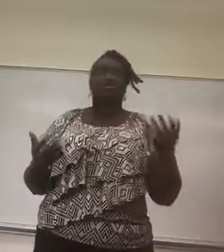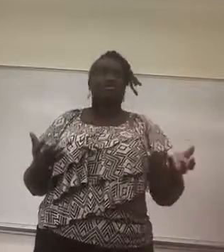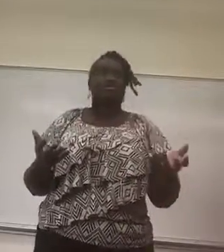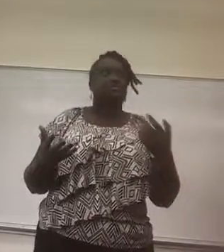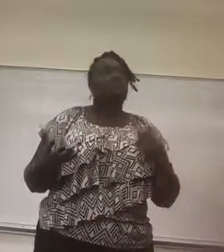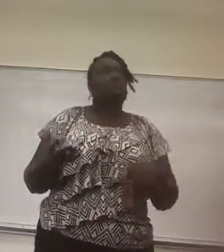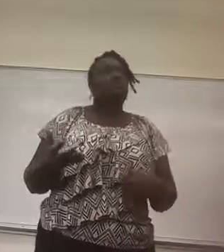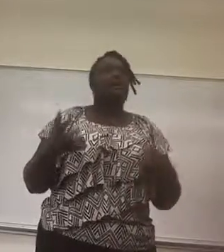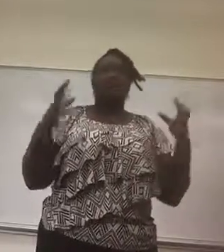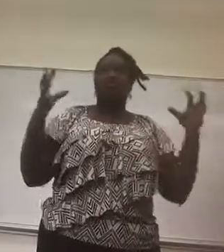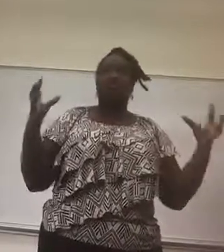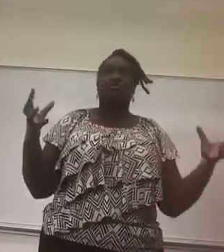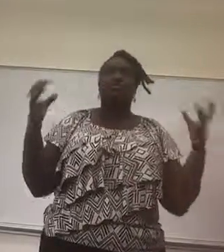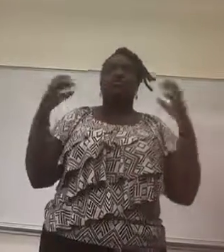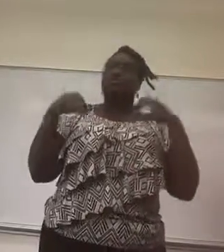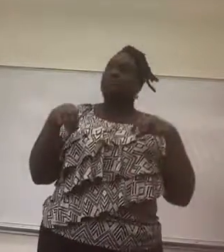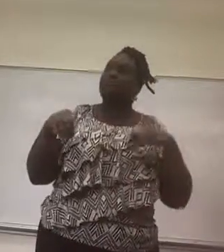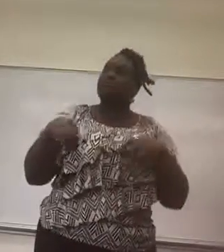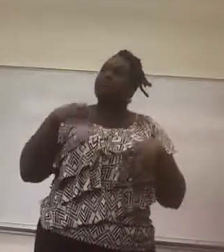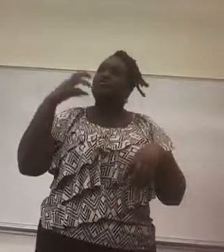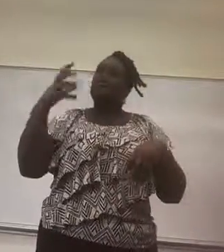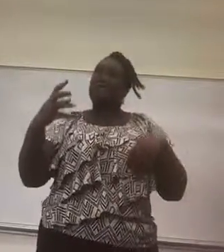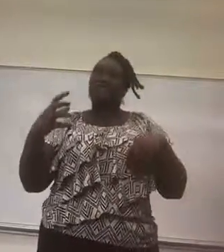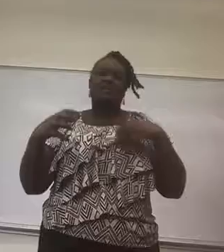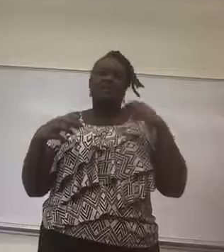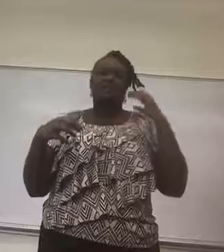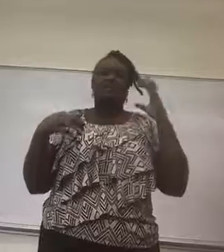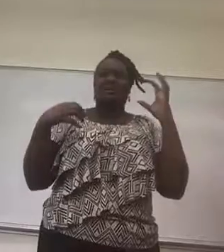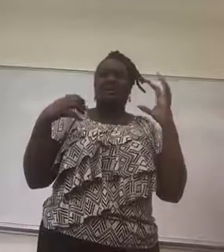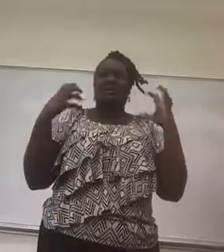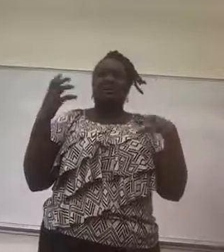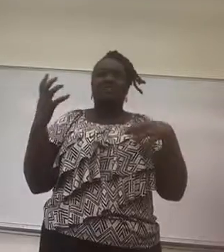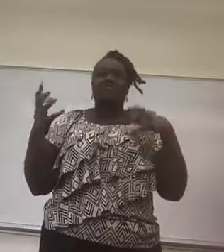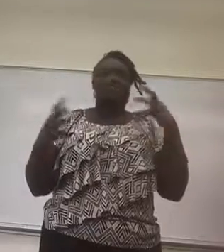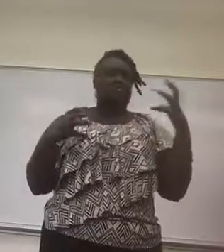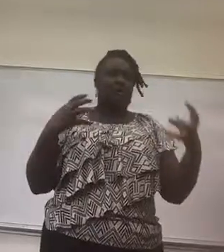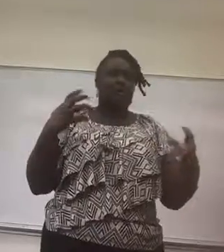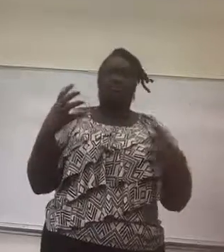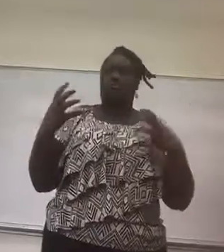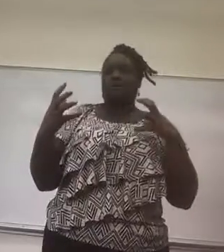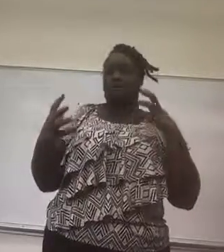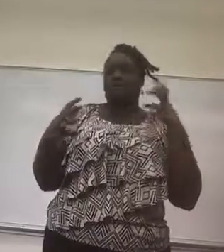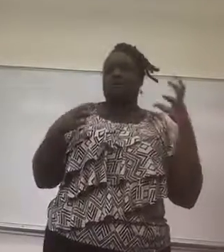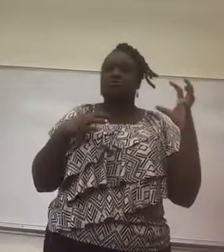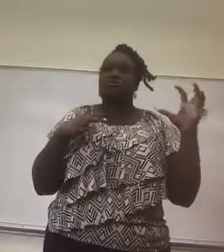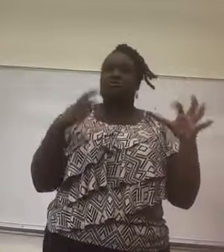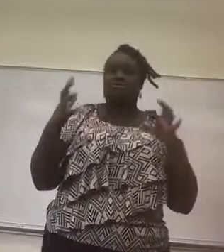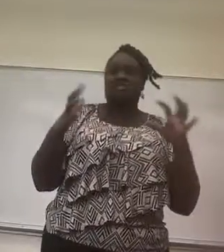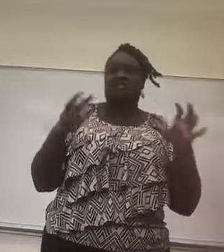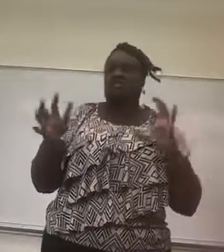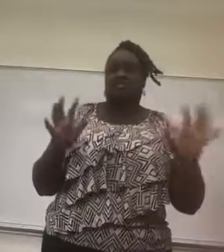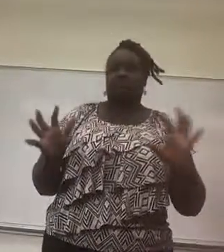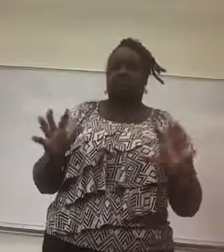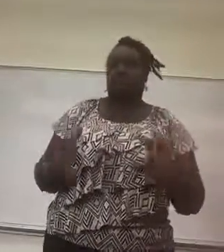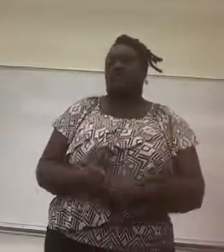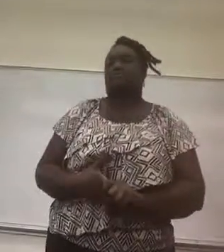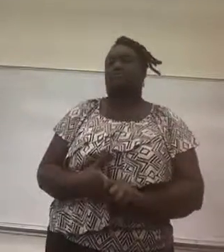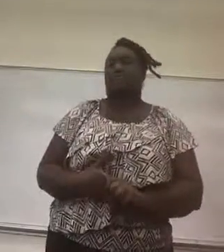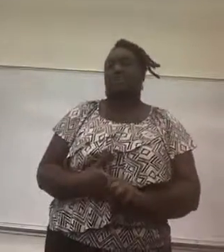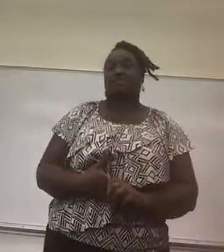you need to know, that you need to incorporate when you're showing things. Let's use 3D instead of for our spatial concepts.